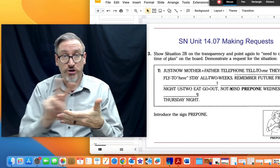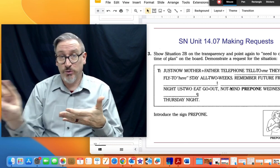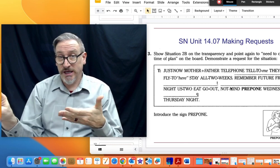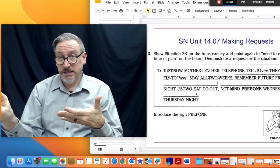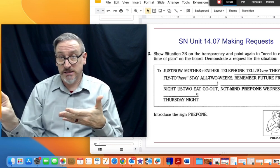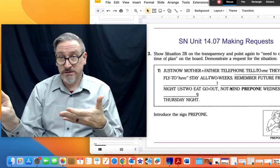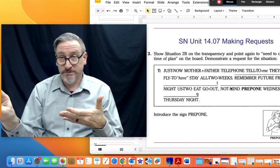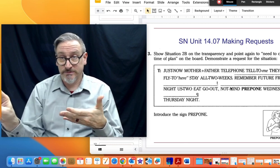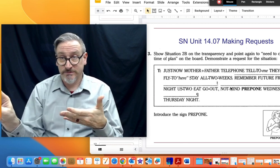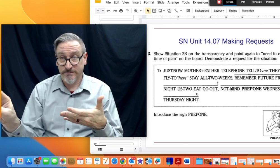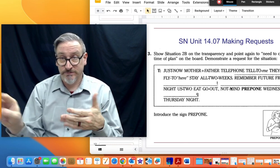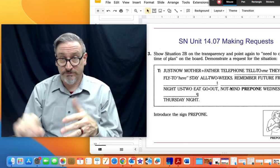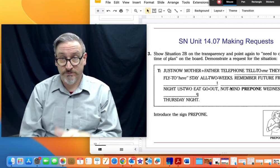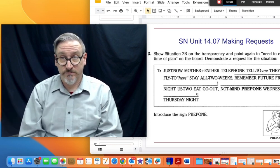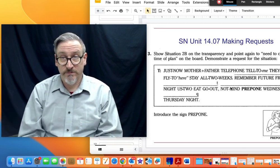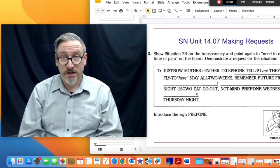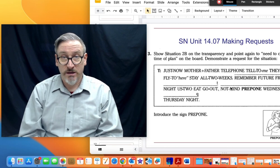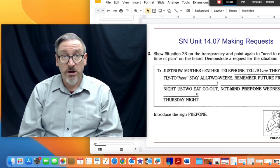2 weeks.